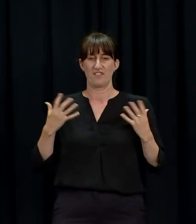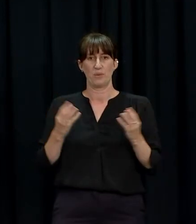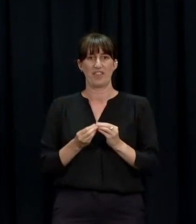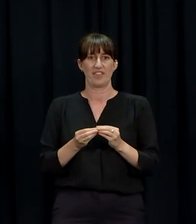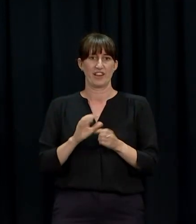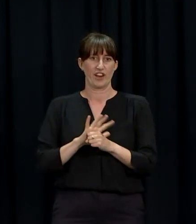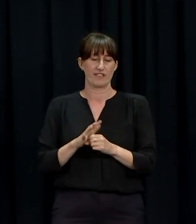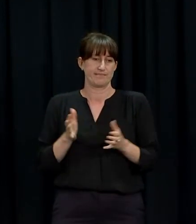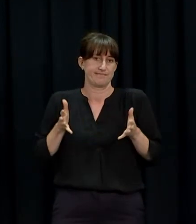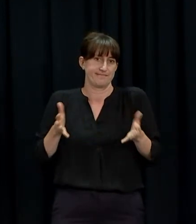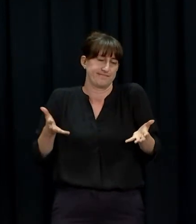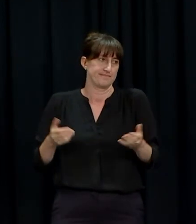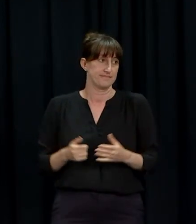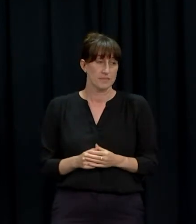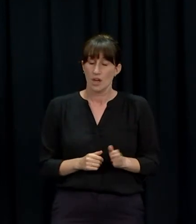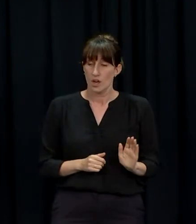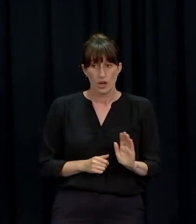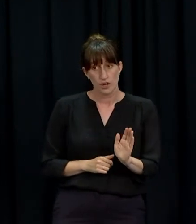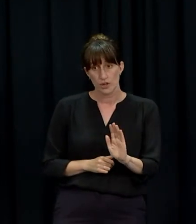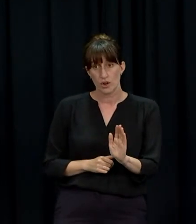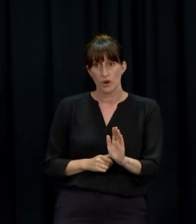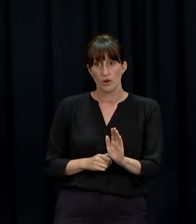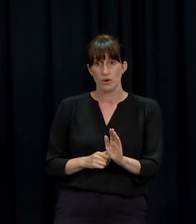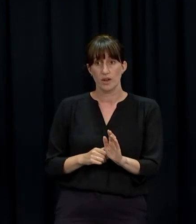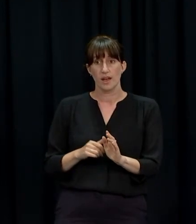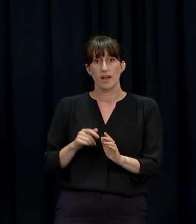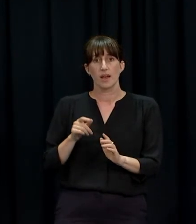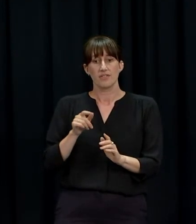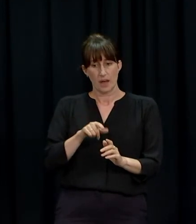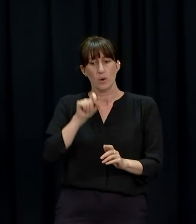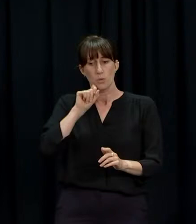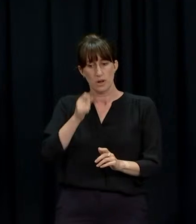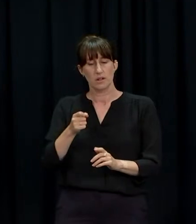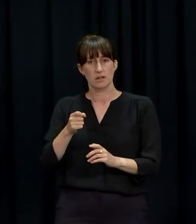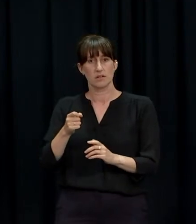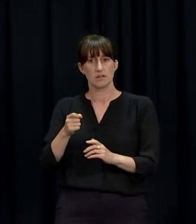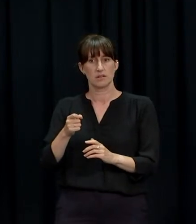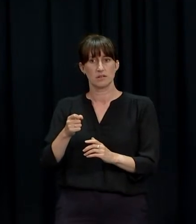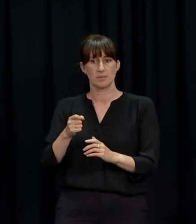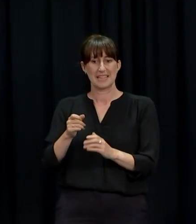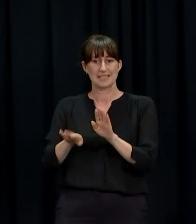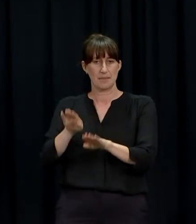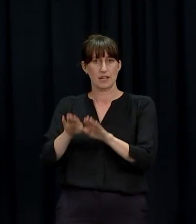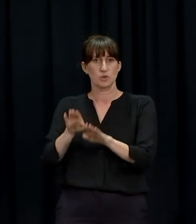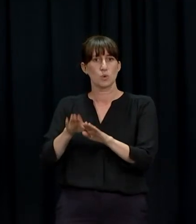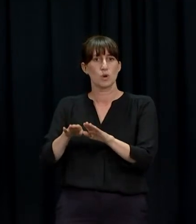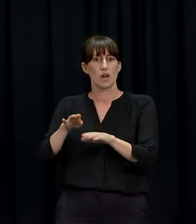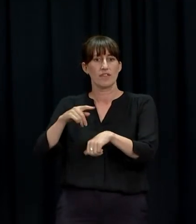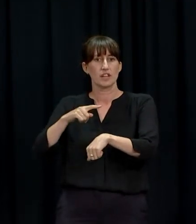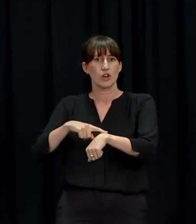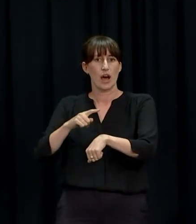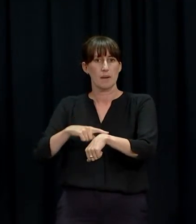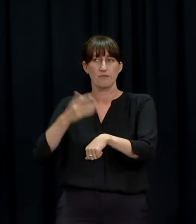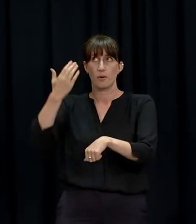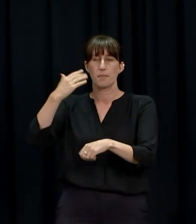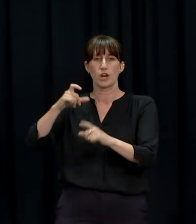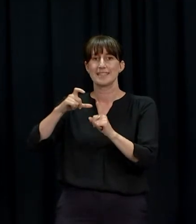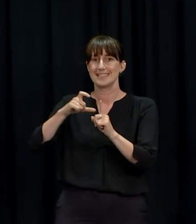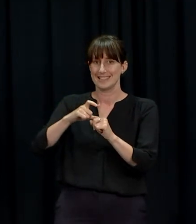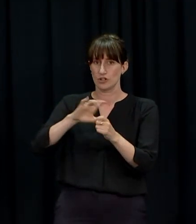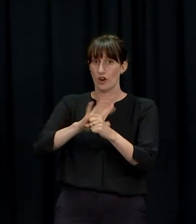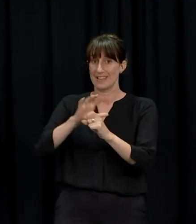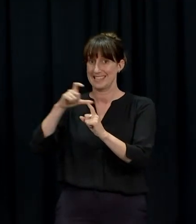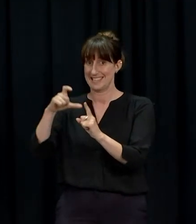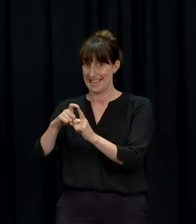to the lengths of time that we have had in place for through the Delta outbreak. They are still based on the public health advice, so